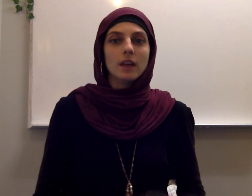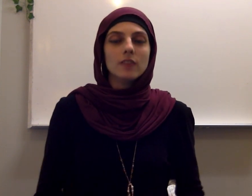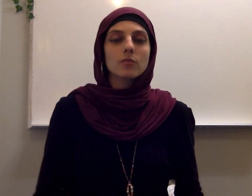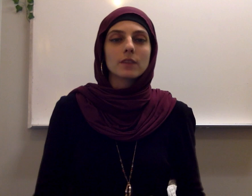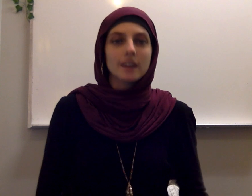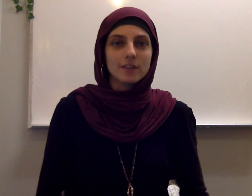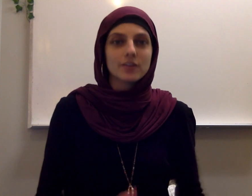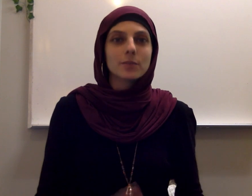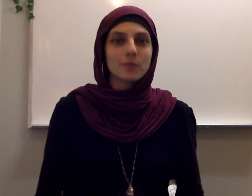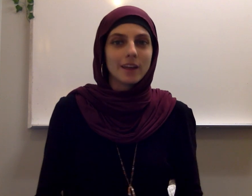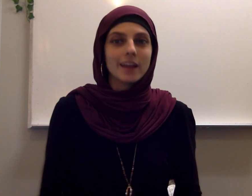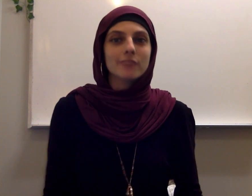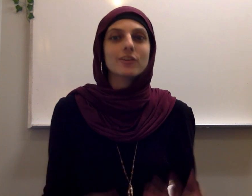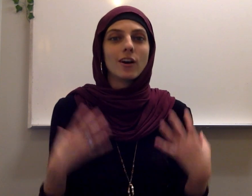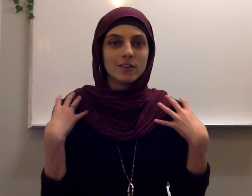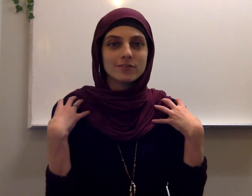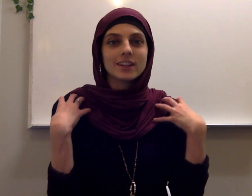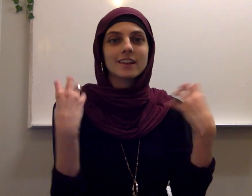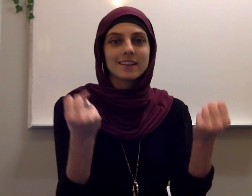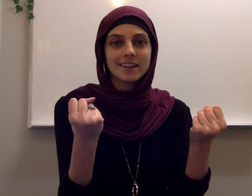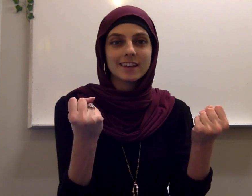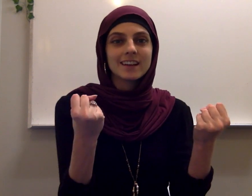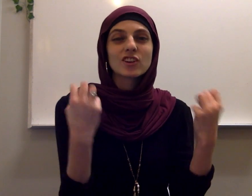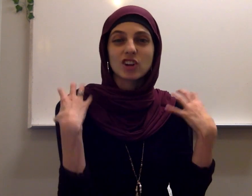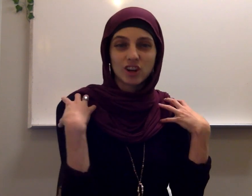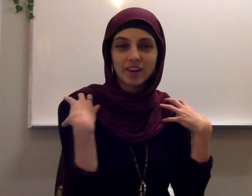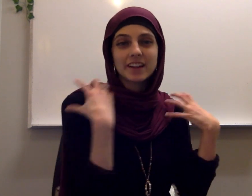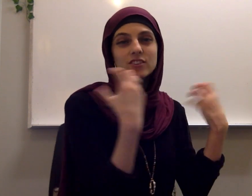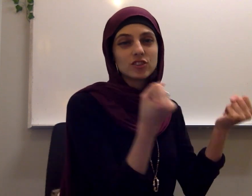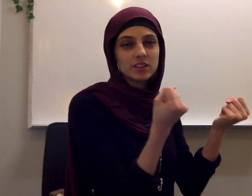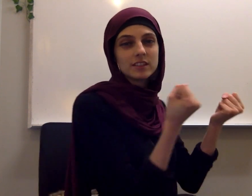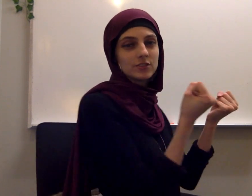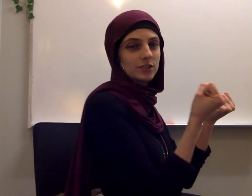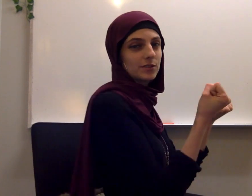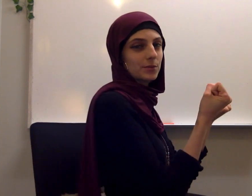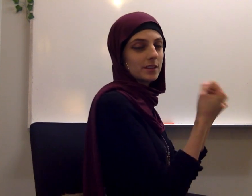well, recover, brave, confident, courage too as well.